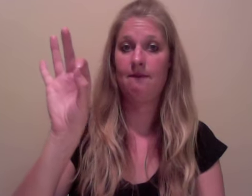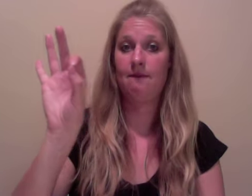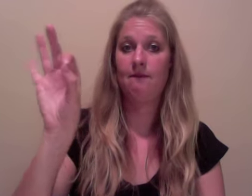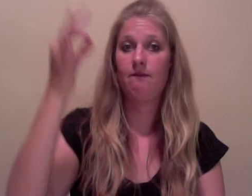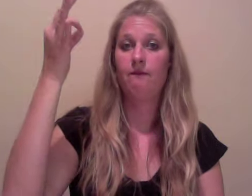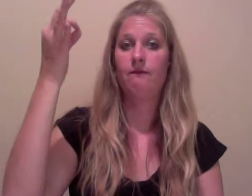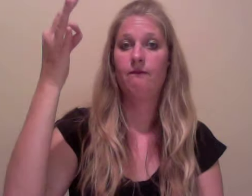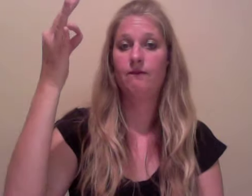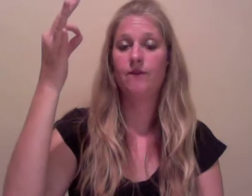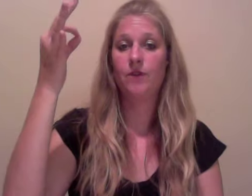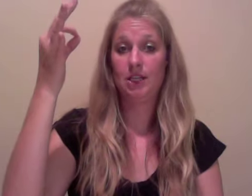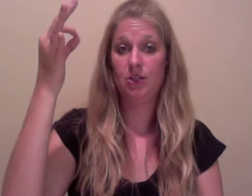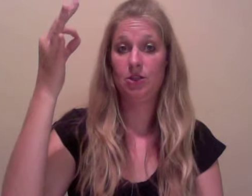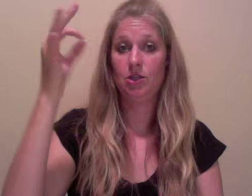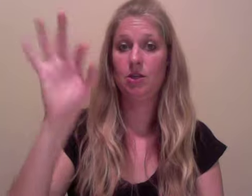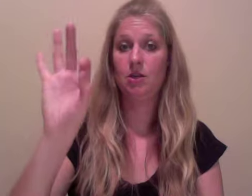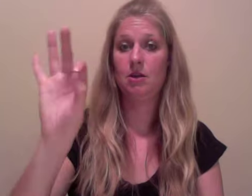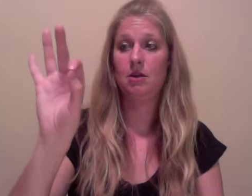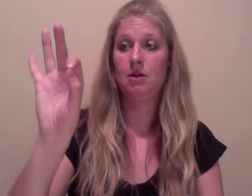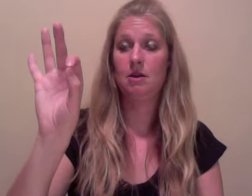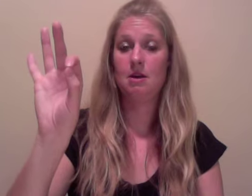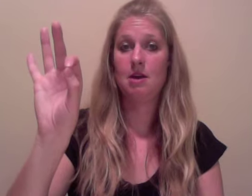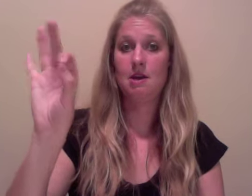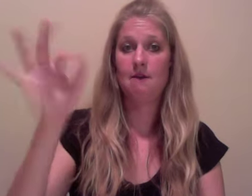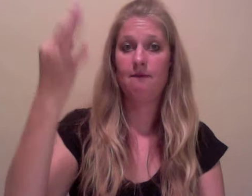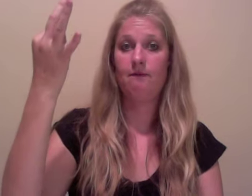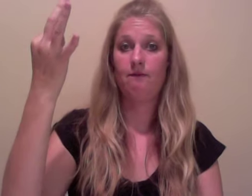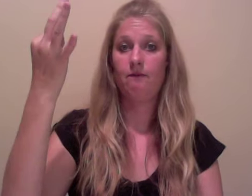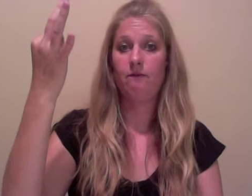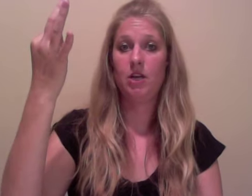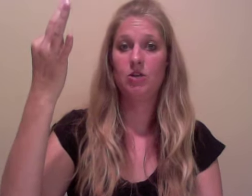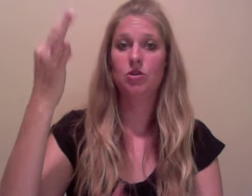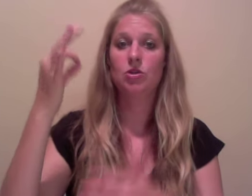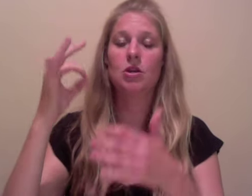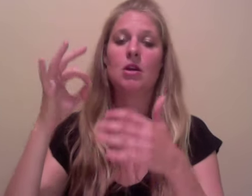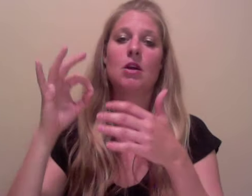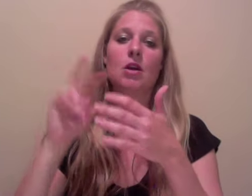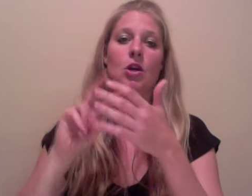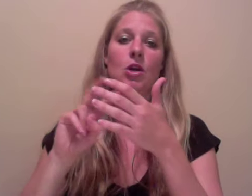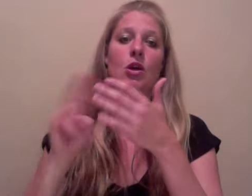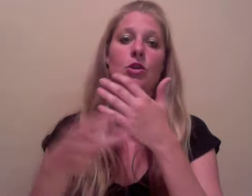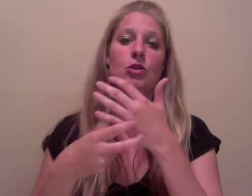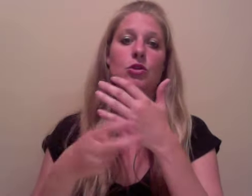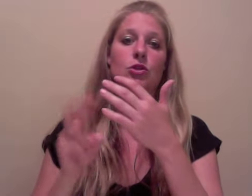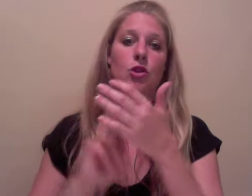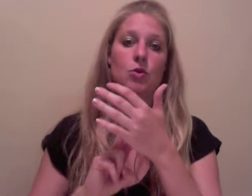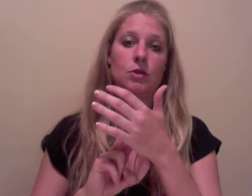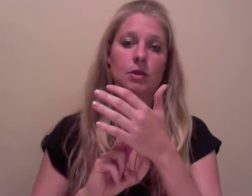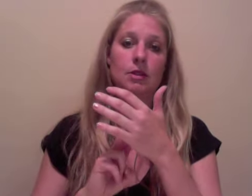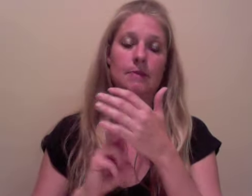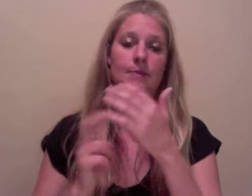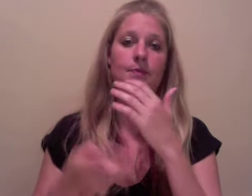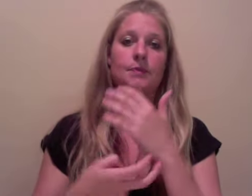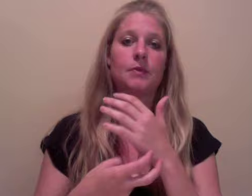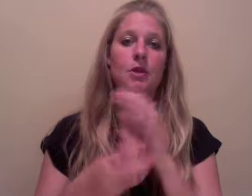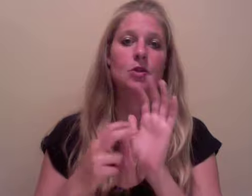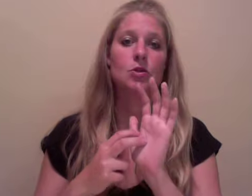F hand shape, and you kind of flick it like so. So you start with the F and then it ends up being the opposite way, and then the same sign for toast. So